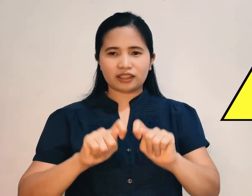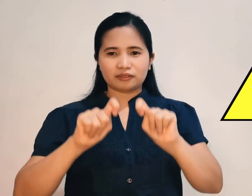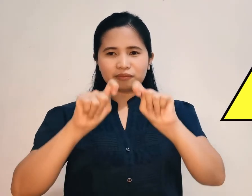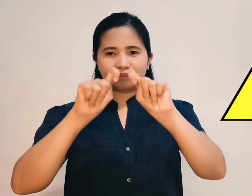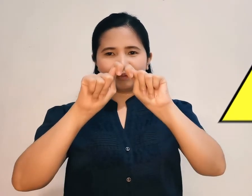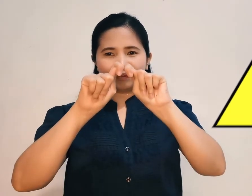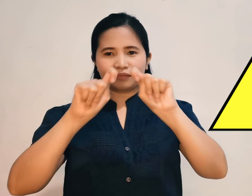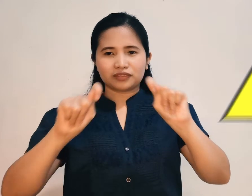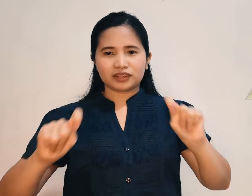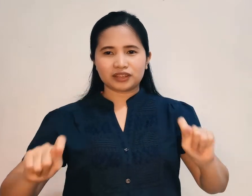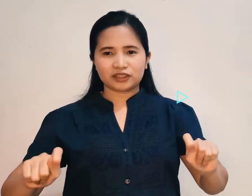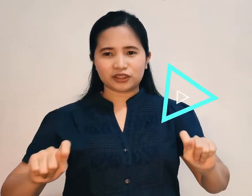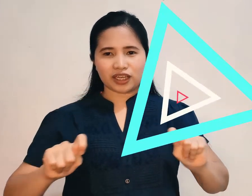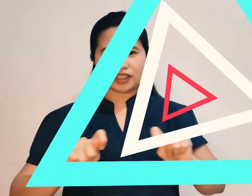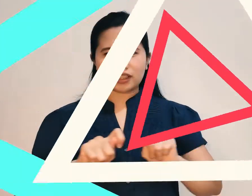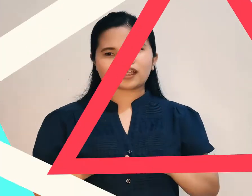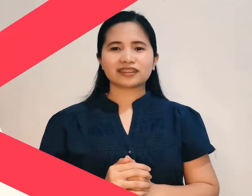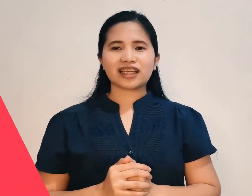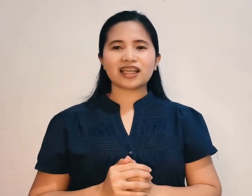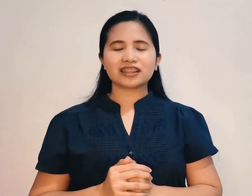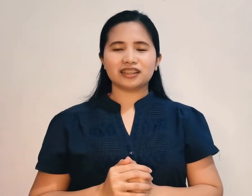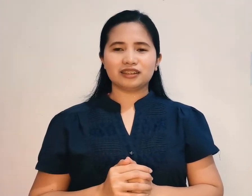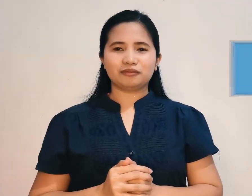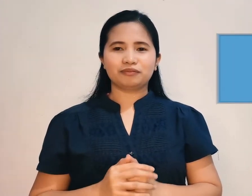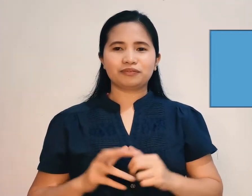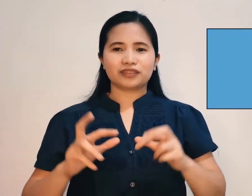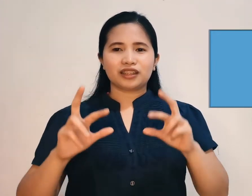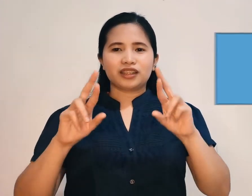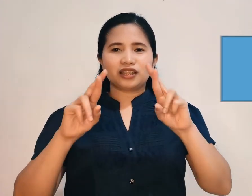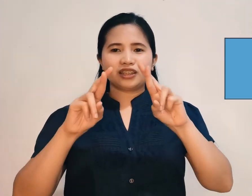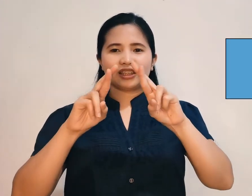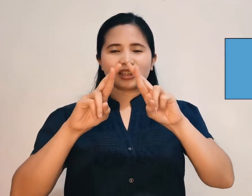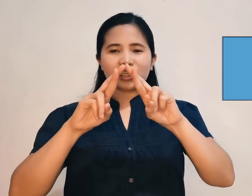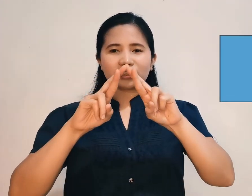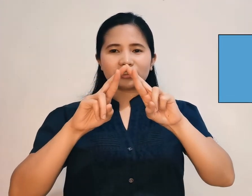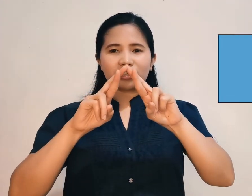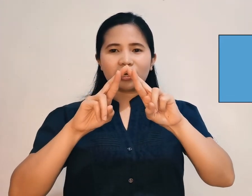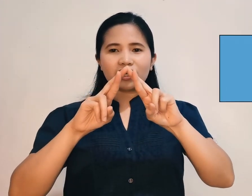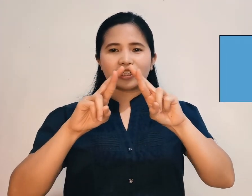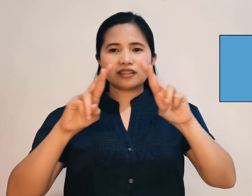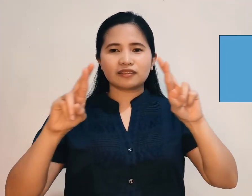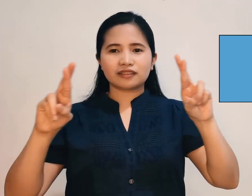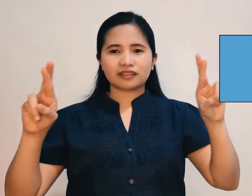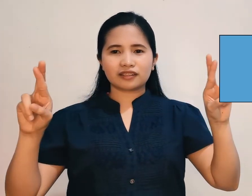Triangle. Triangle. Rectangle. Initial letter R.